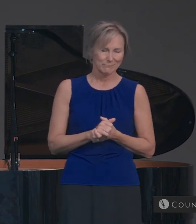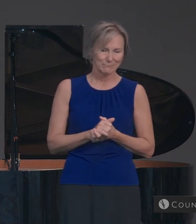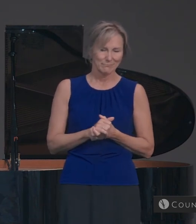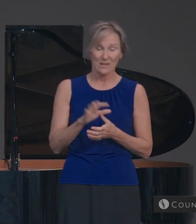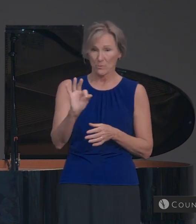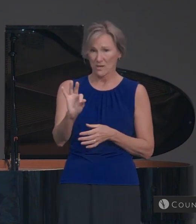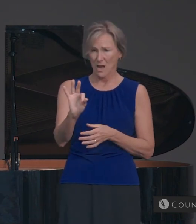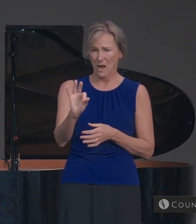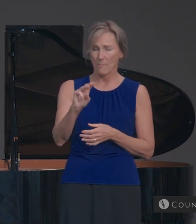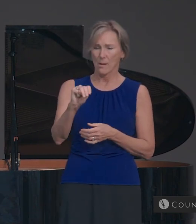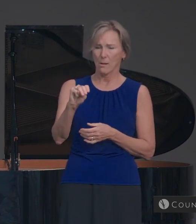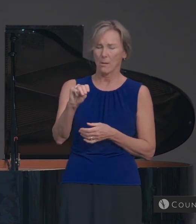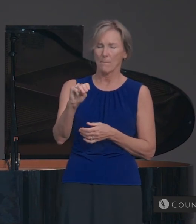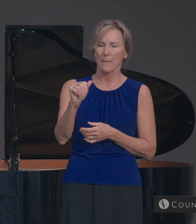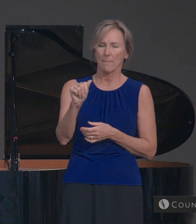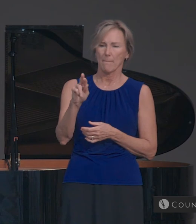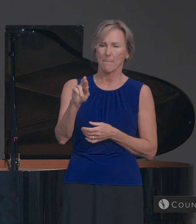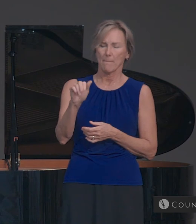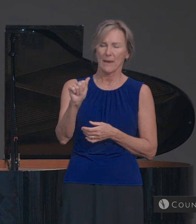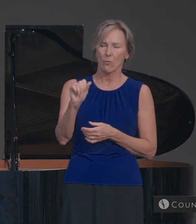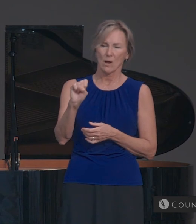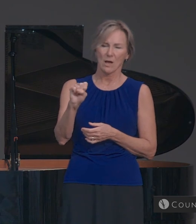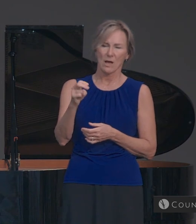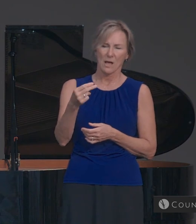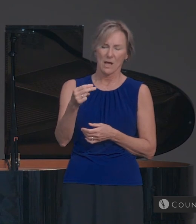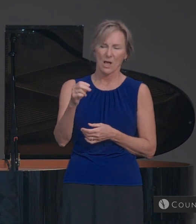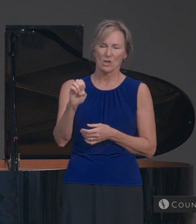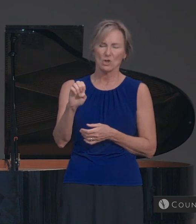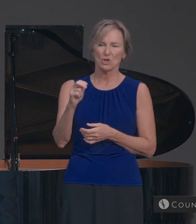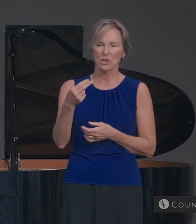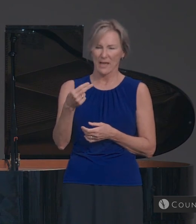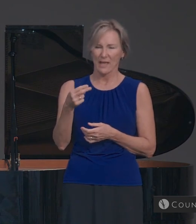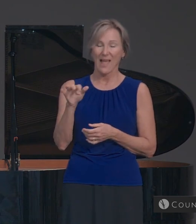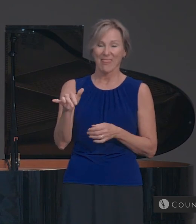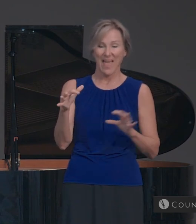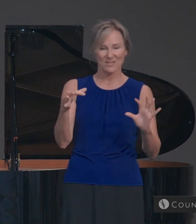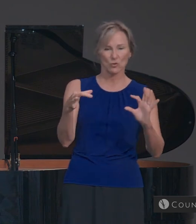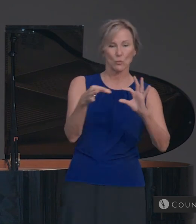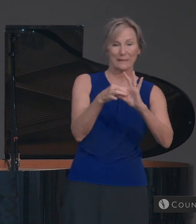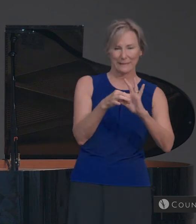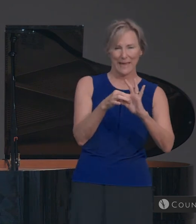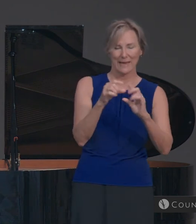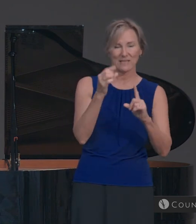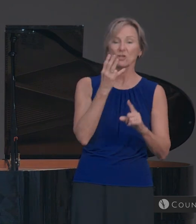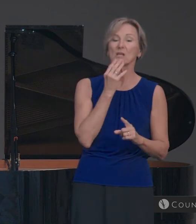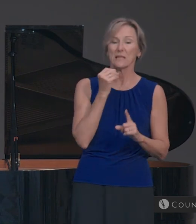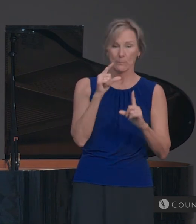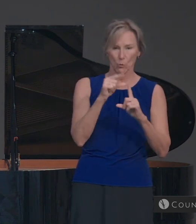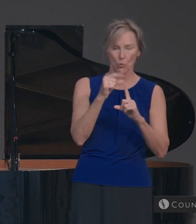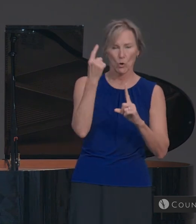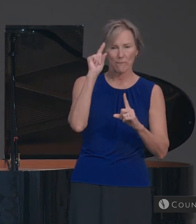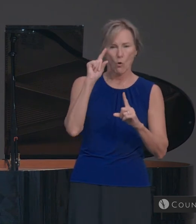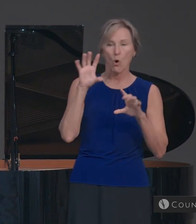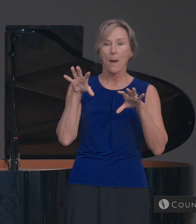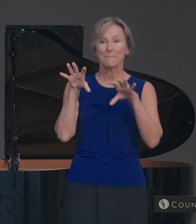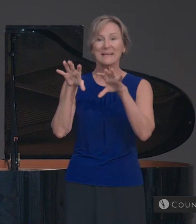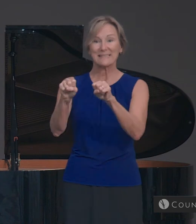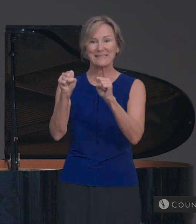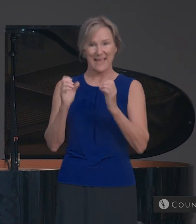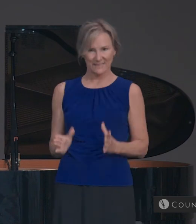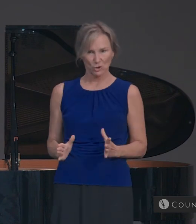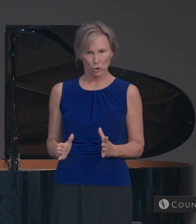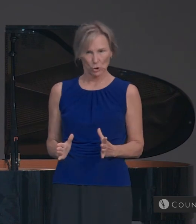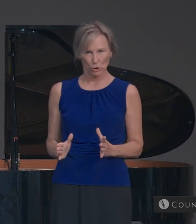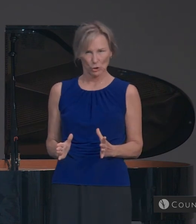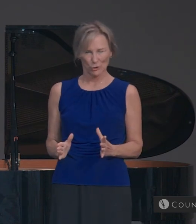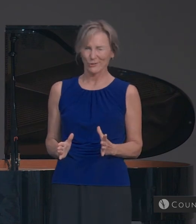Number 9, Marisha. Marisha is related to the Hebrew word for possess or possessor. And there's a play on her